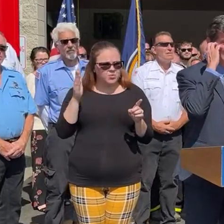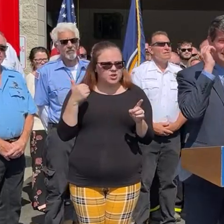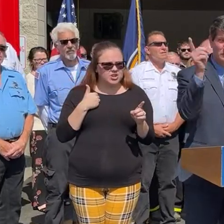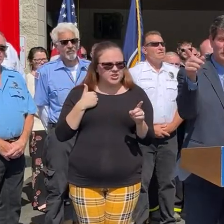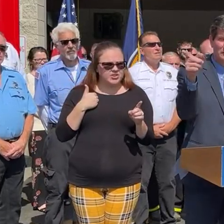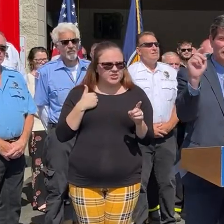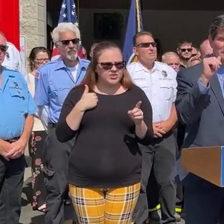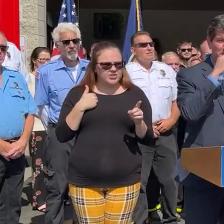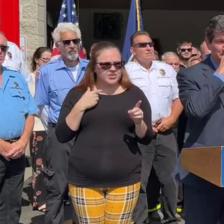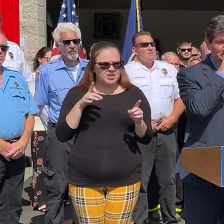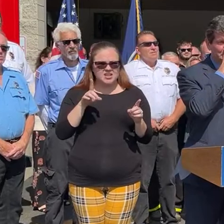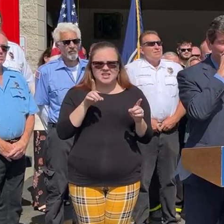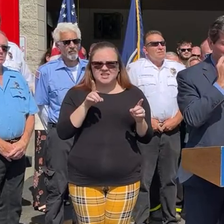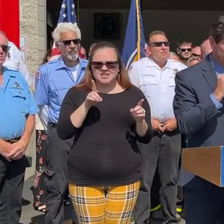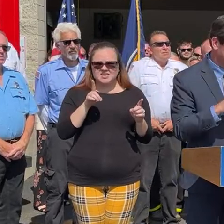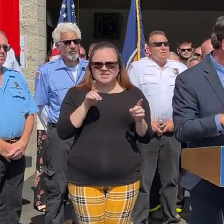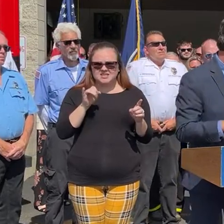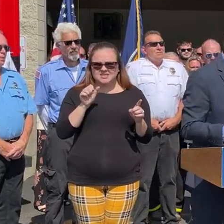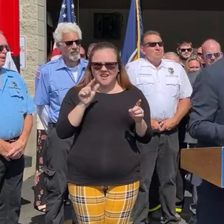I'll go to you then.